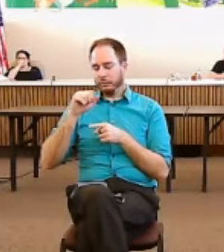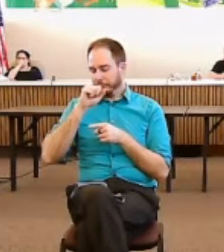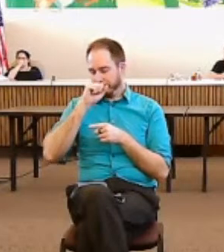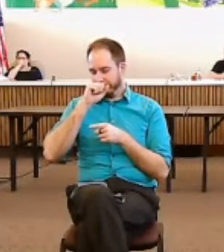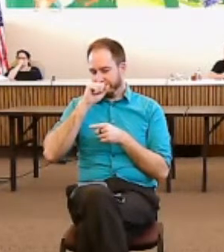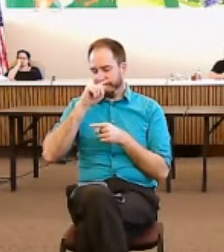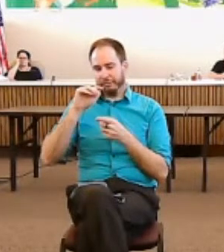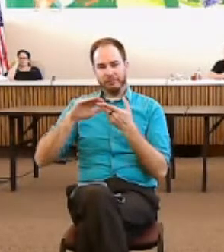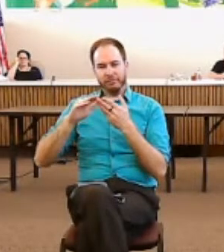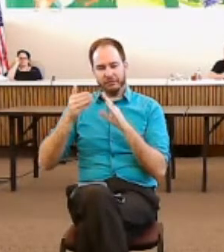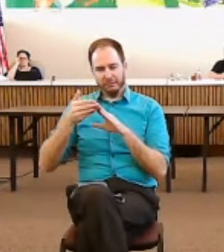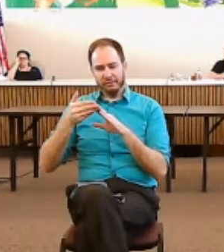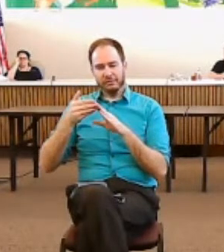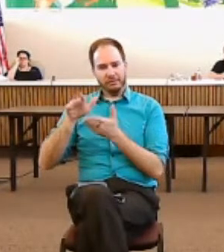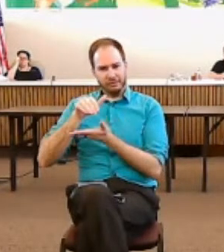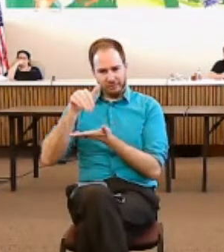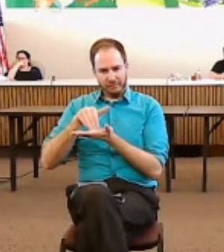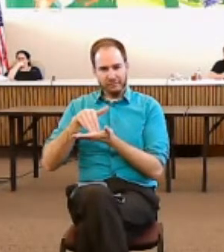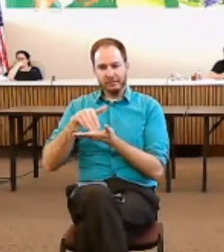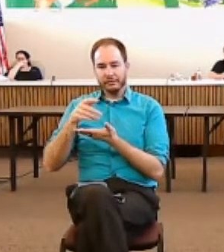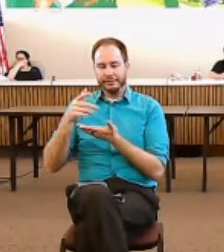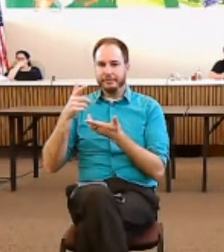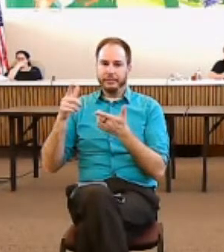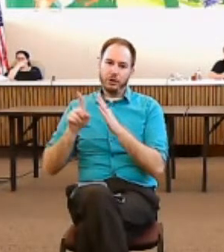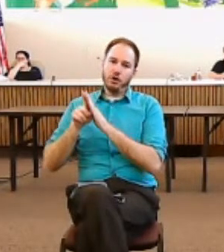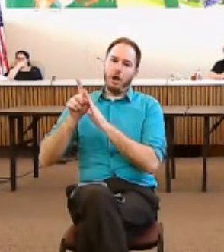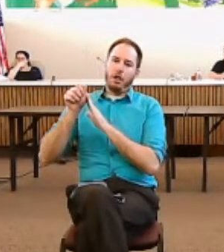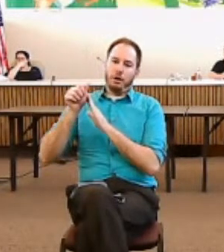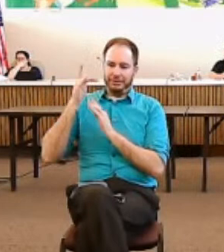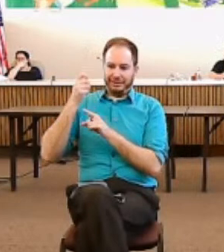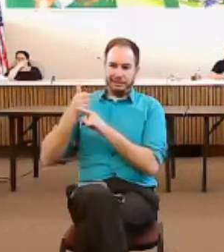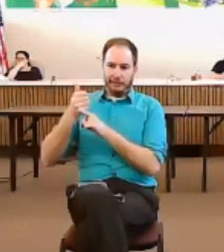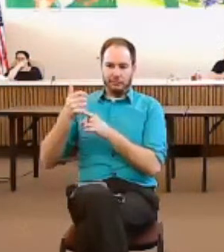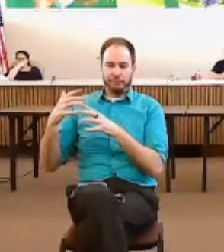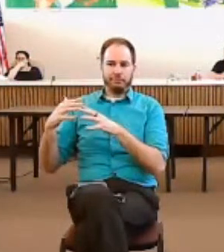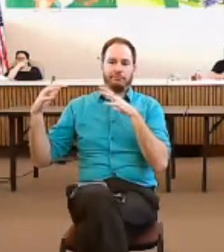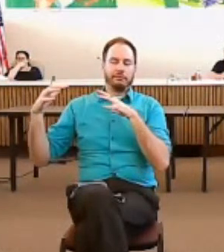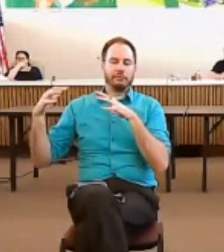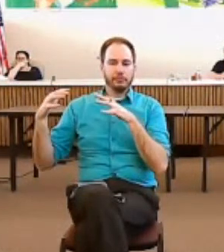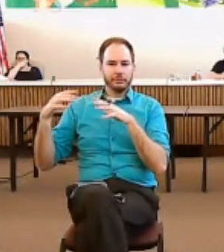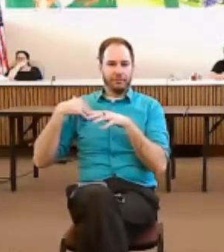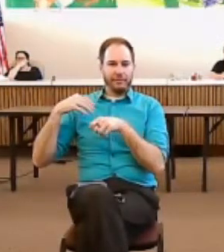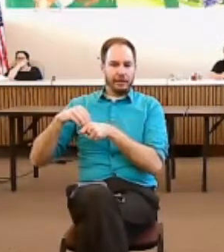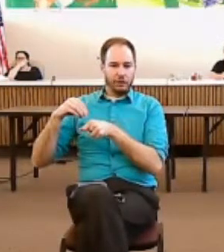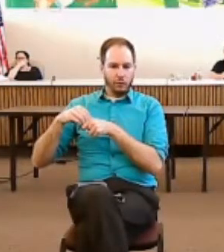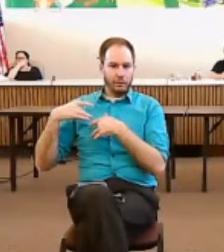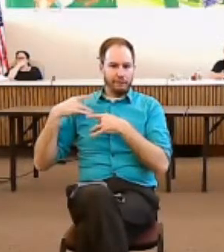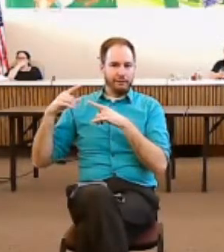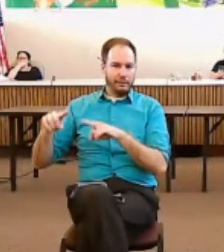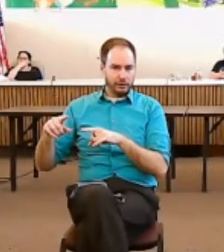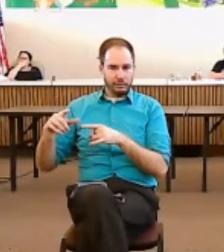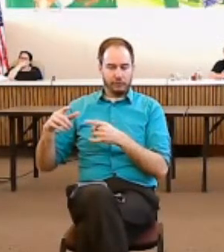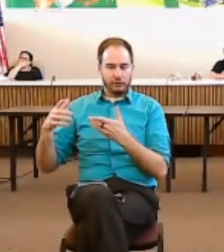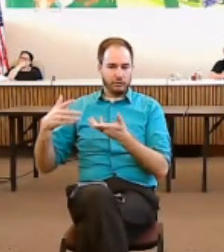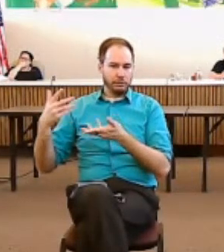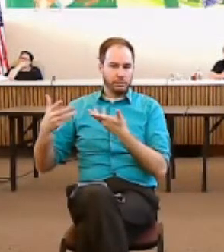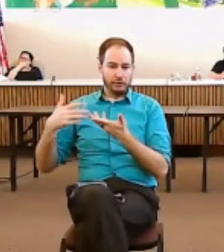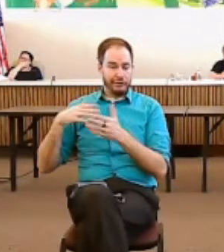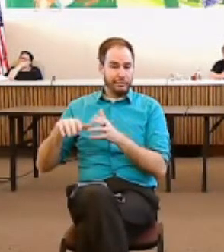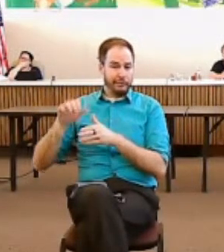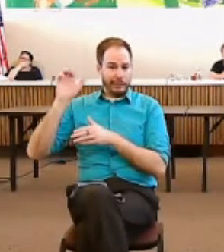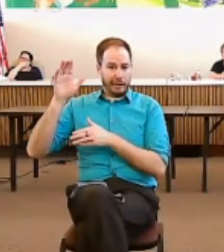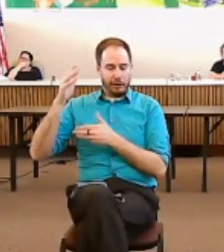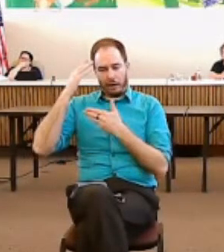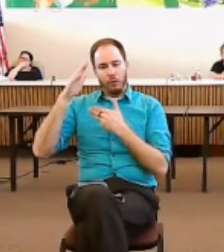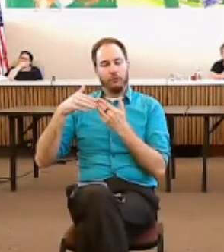For the community center is much taller because it's got indoor, I assume I don't know if it's gonna have basketball courts,